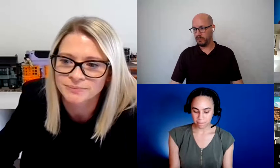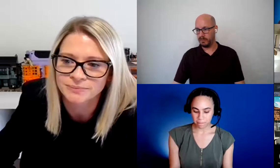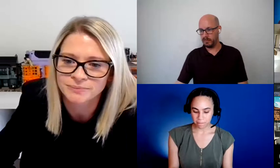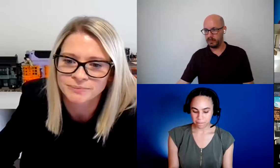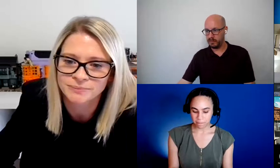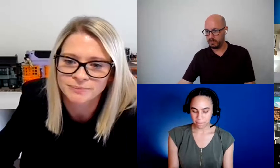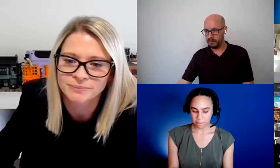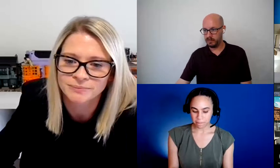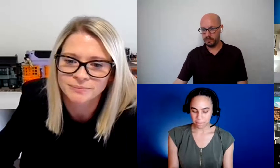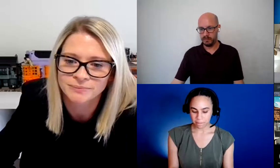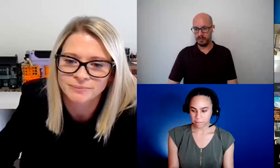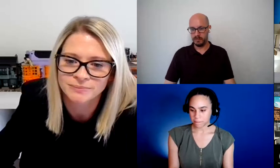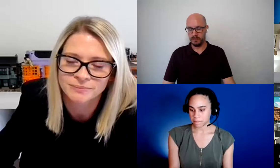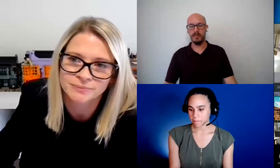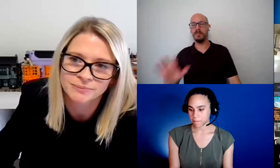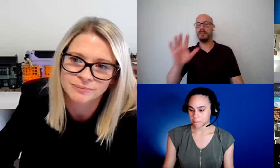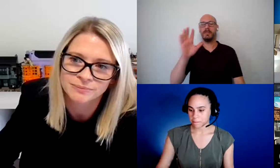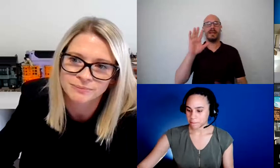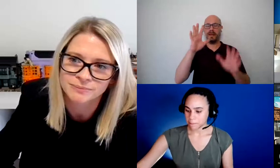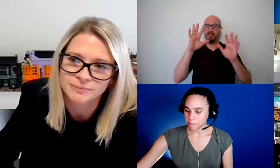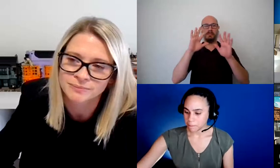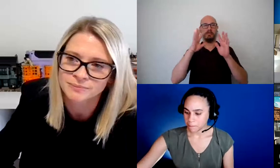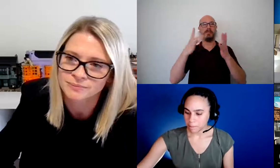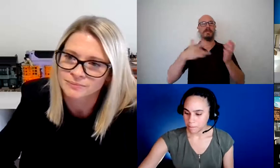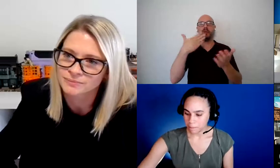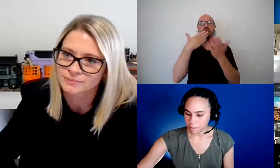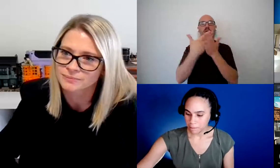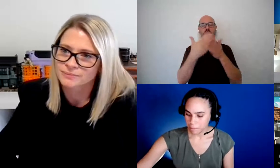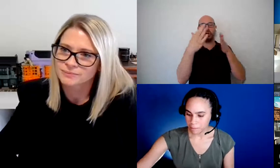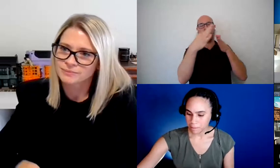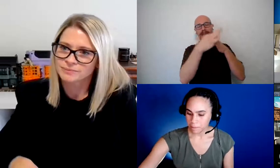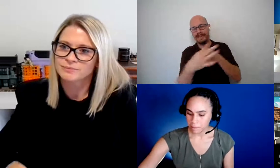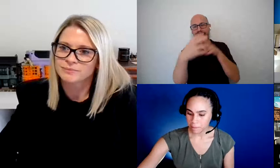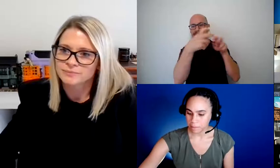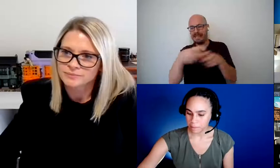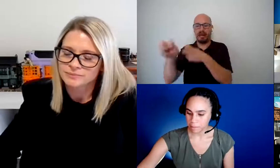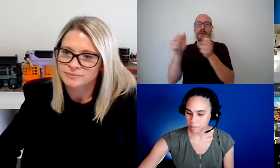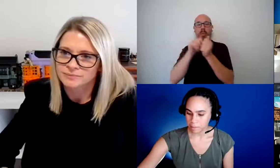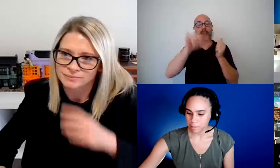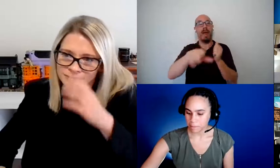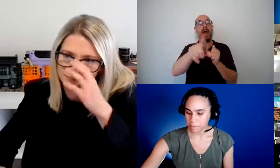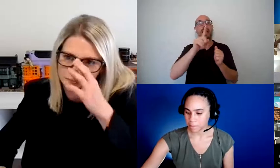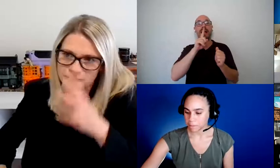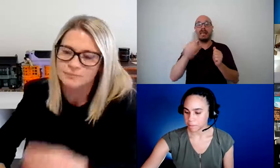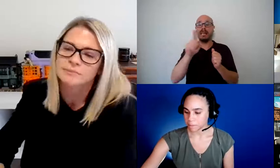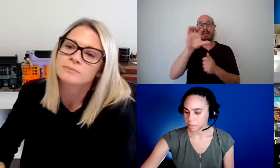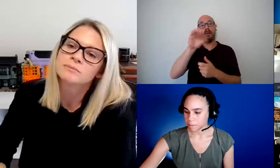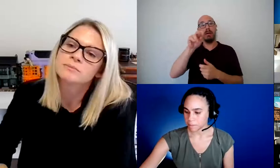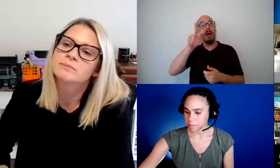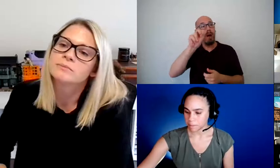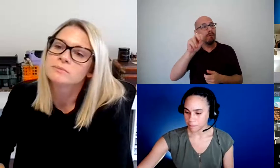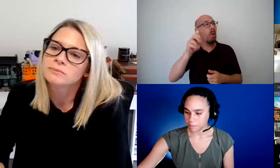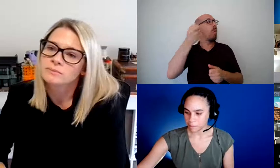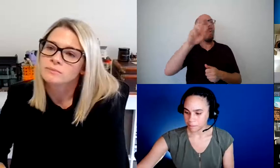Let's segue with that. Is Convo working or any other organizations working with maybe